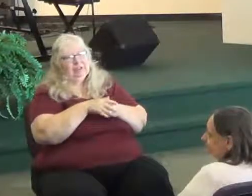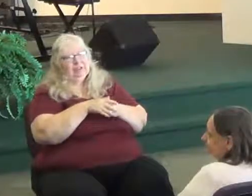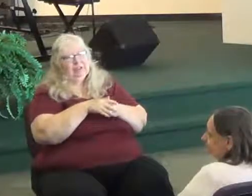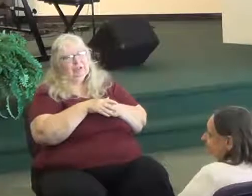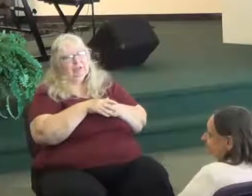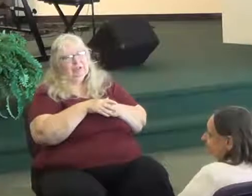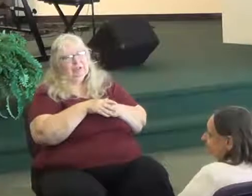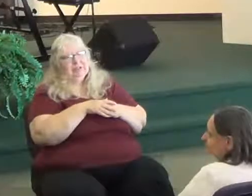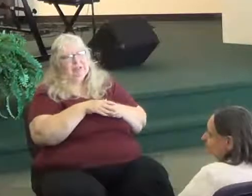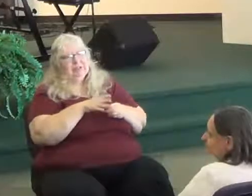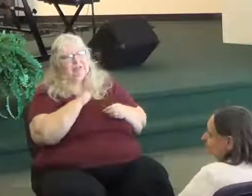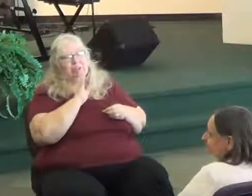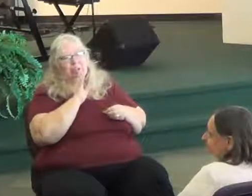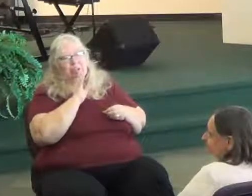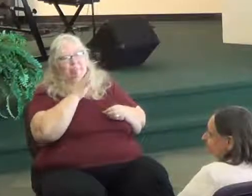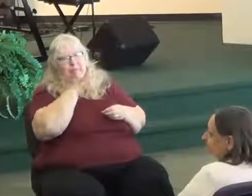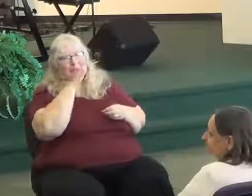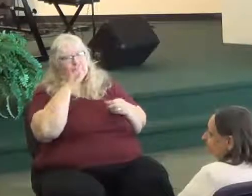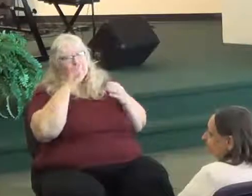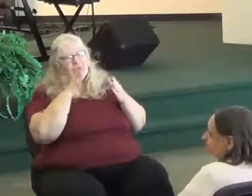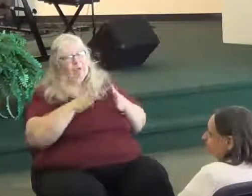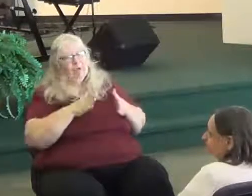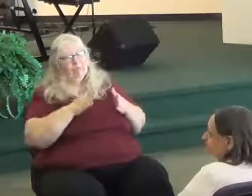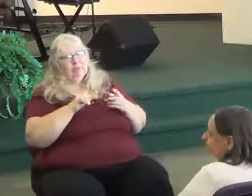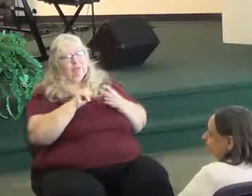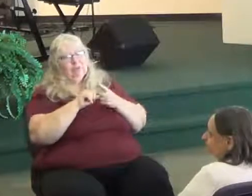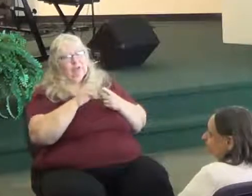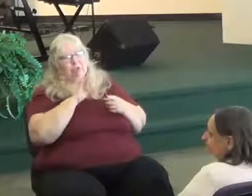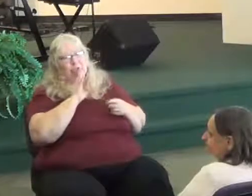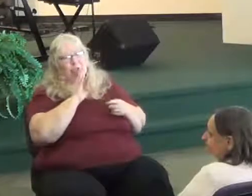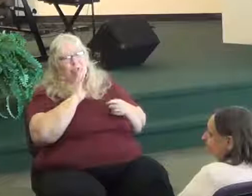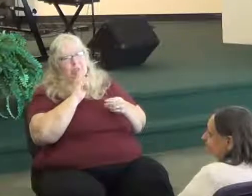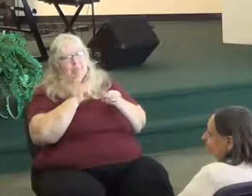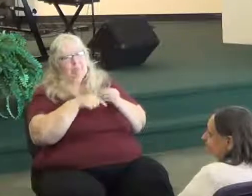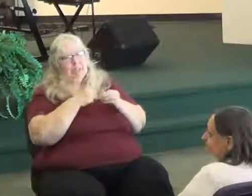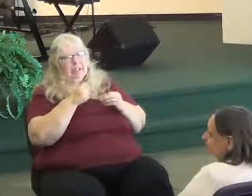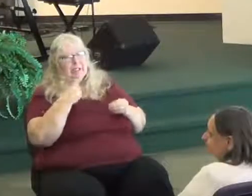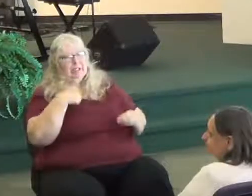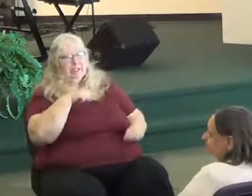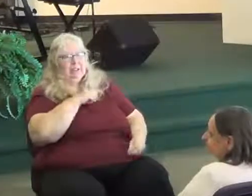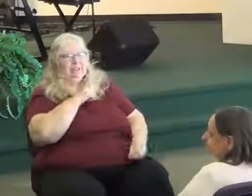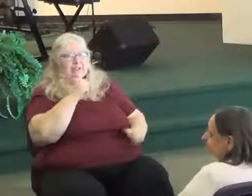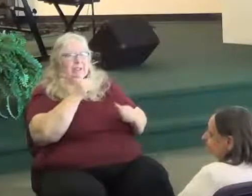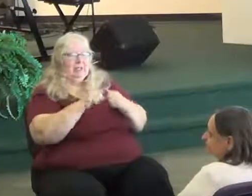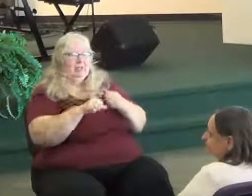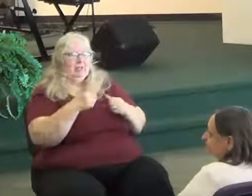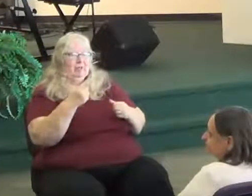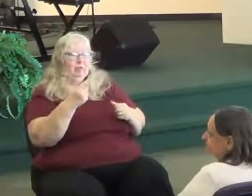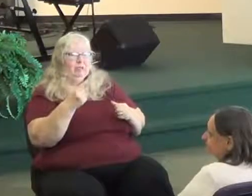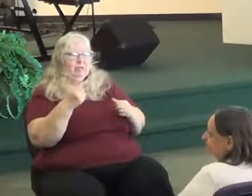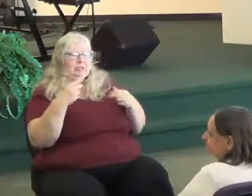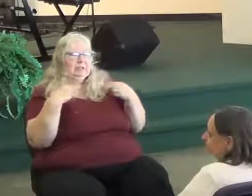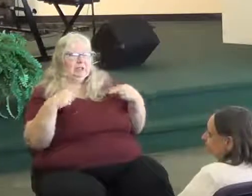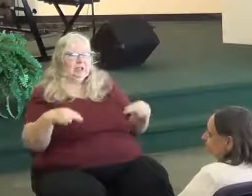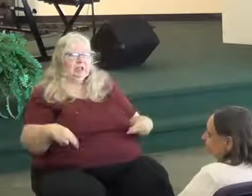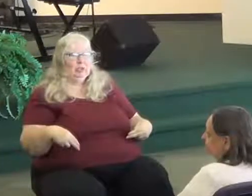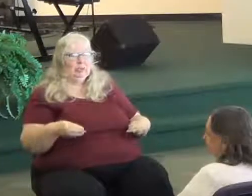farmer sowing to talking about us. Everybody is a human being in